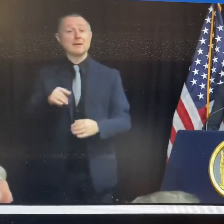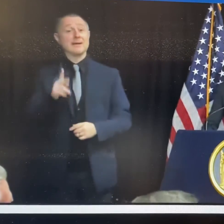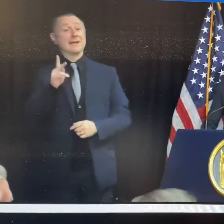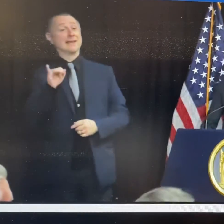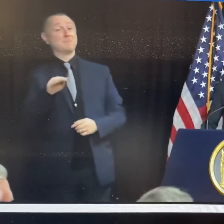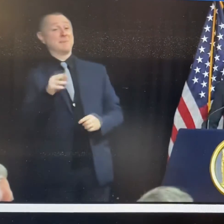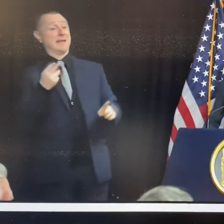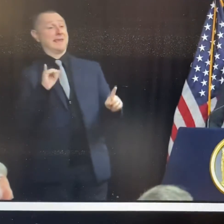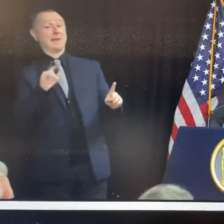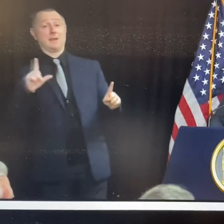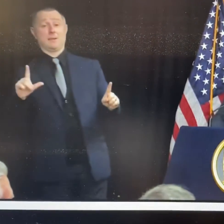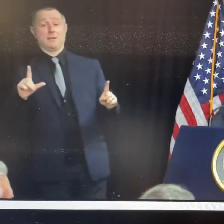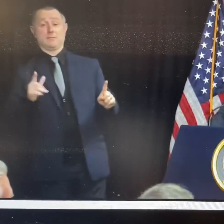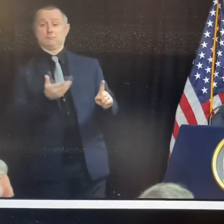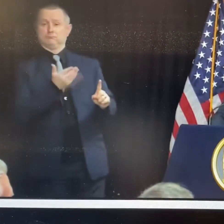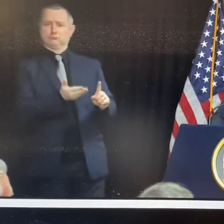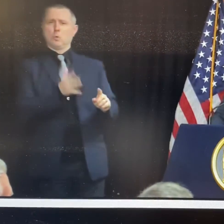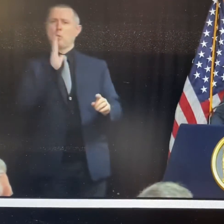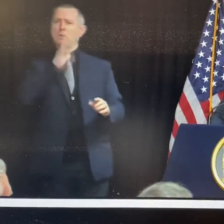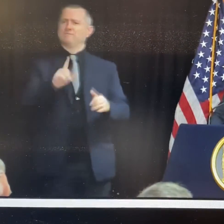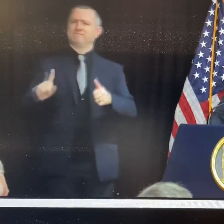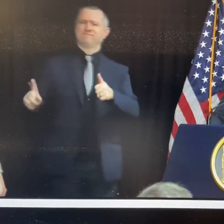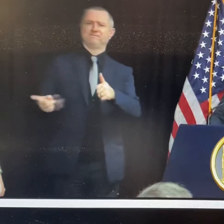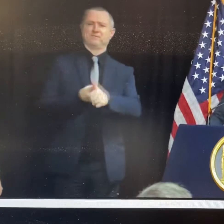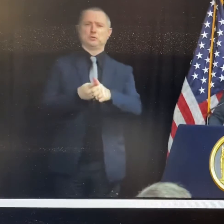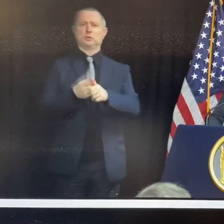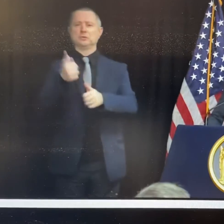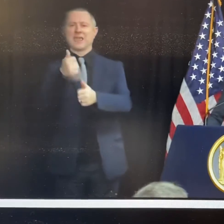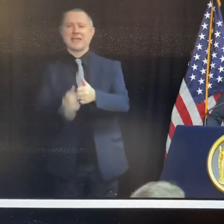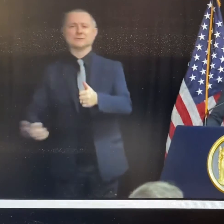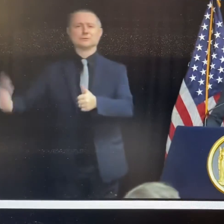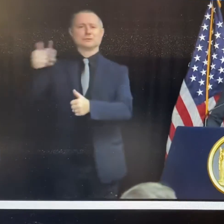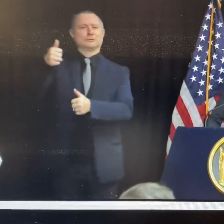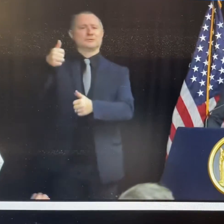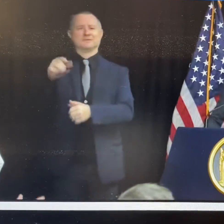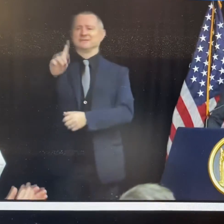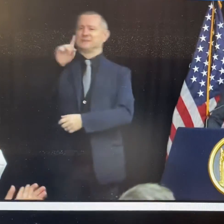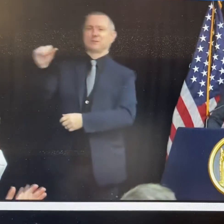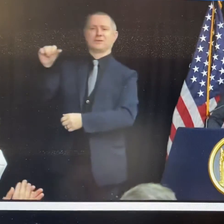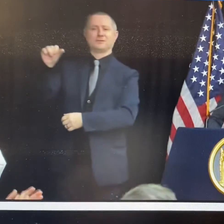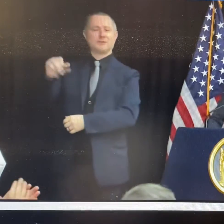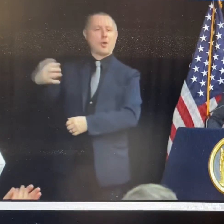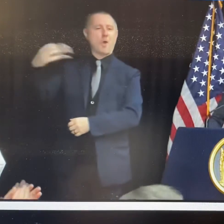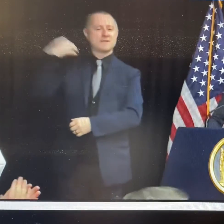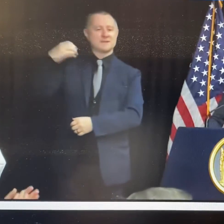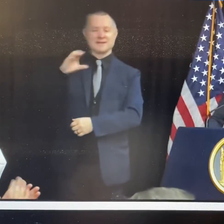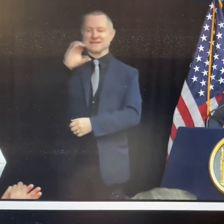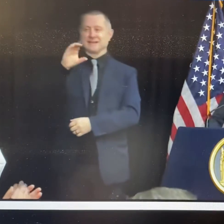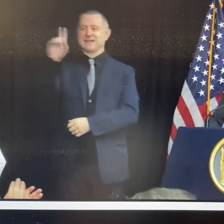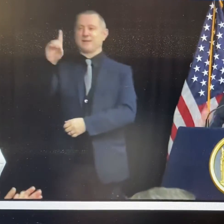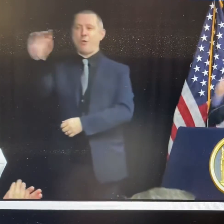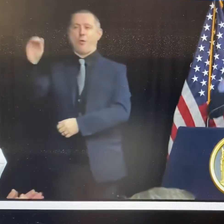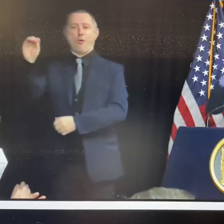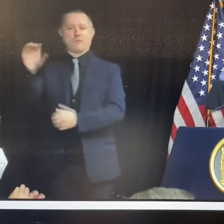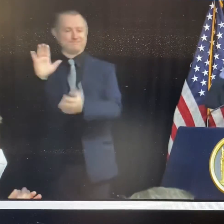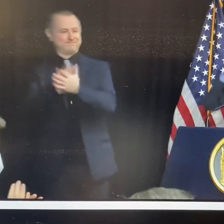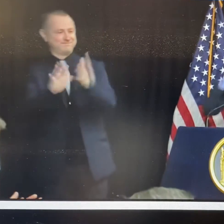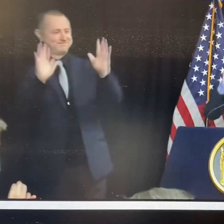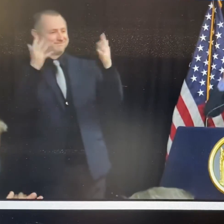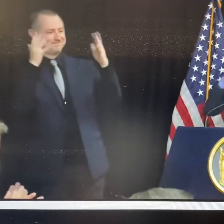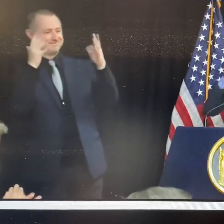going to be our state's very first chief disability officer, our chief disability officer.